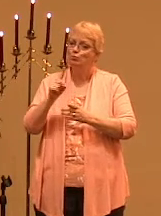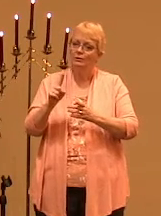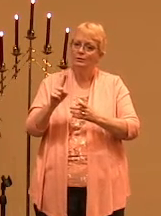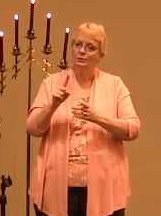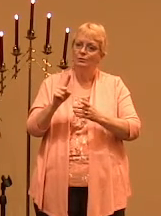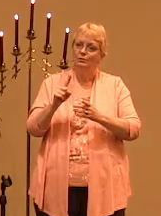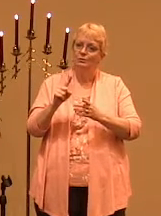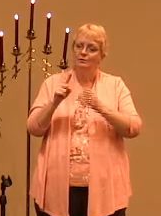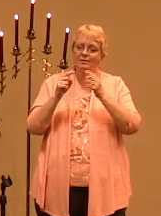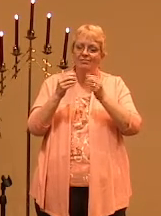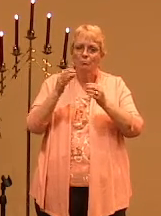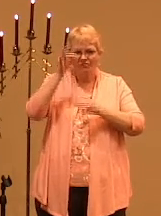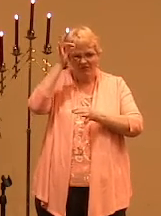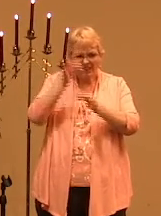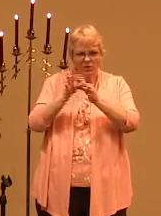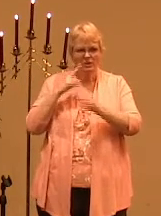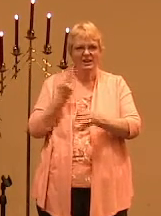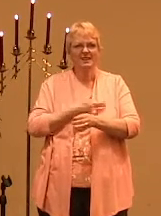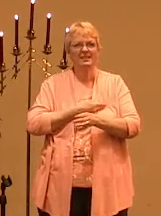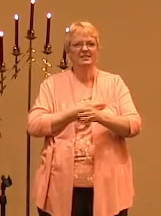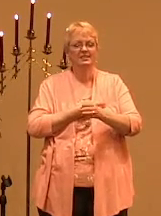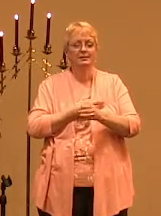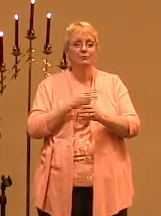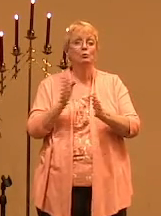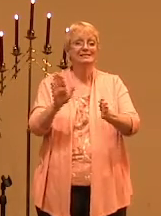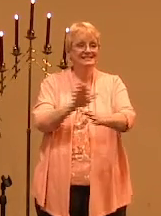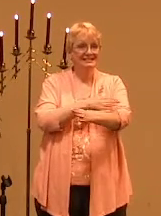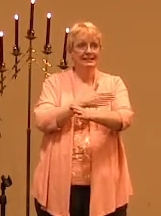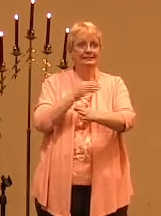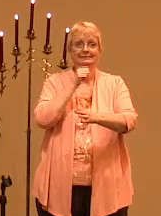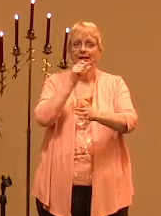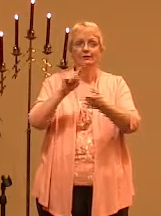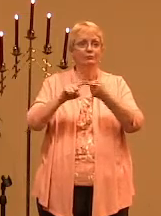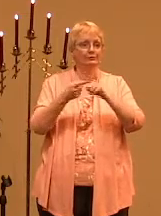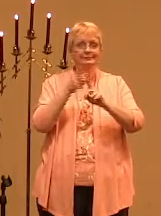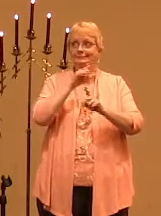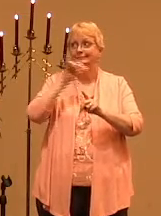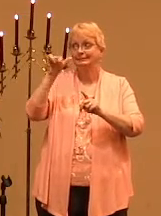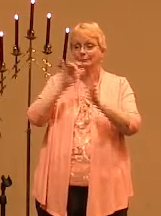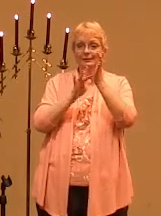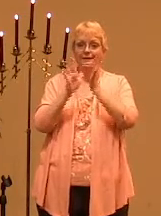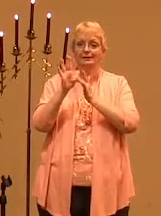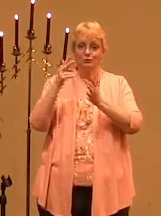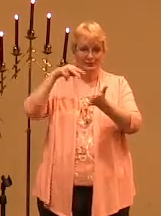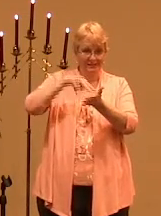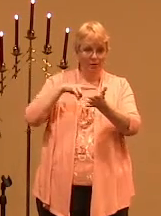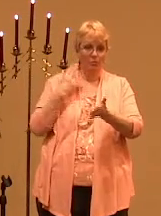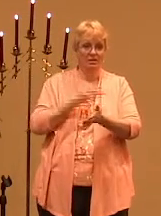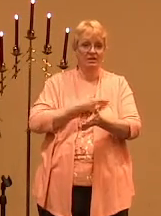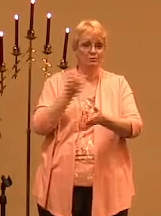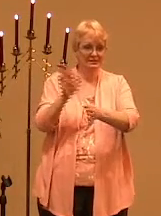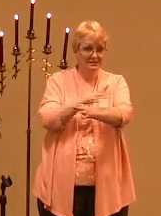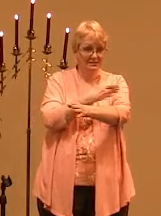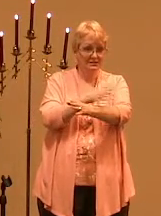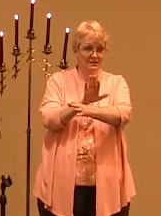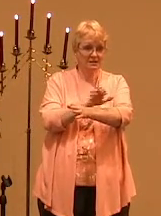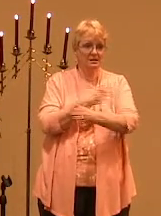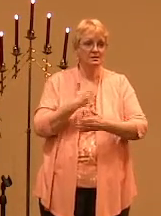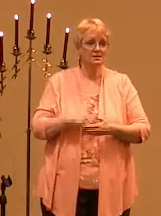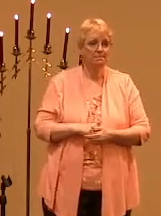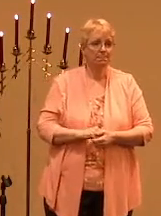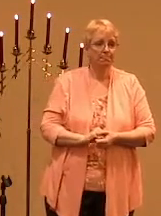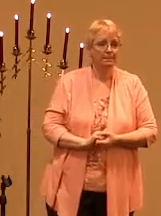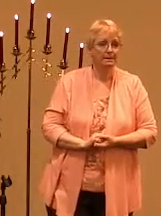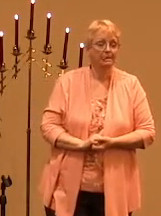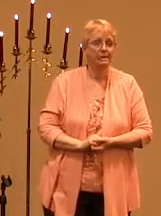to us. And we're going to sing that there is not a friend like Jesus. And if you're able to stand with us as we sing this,